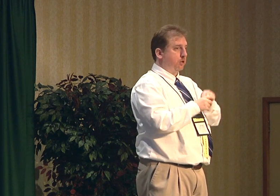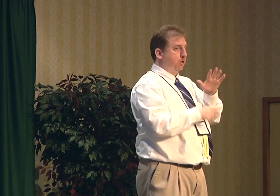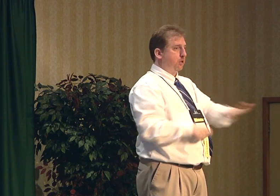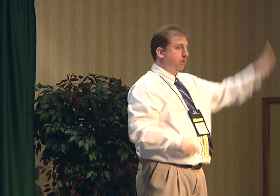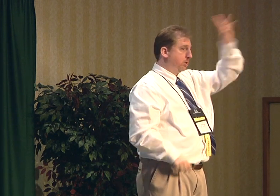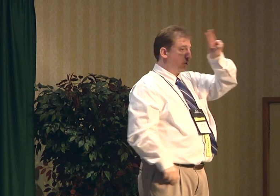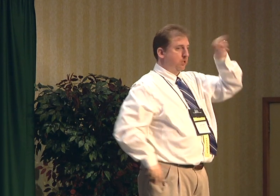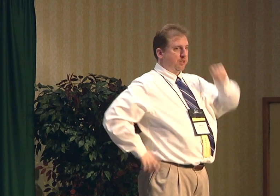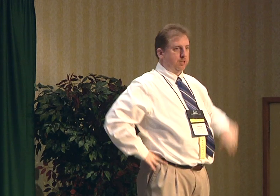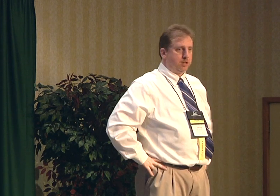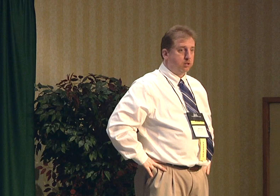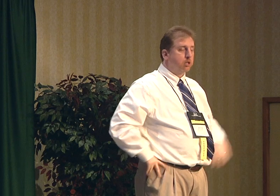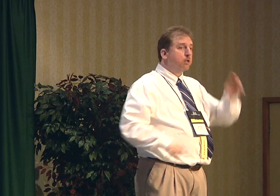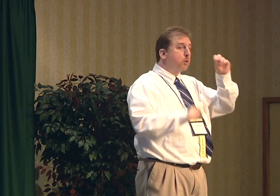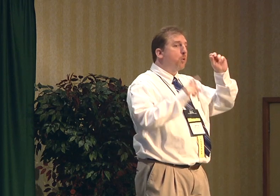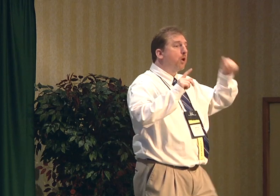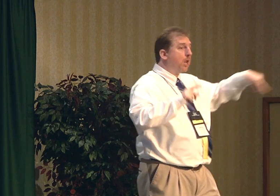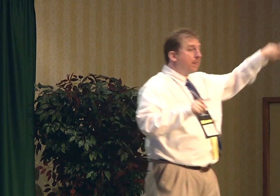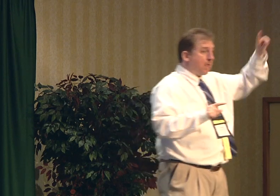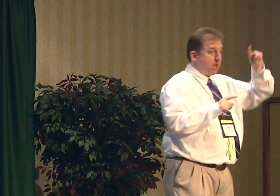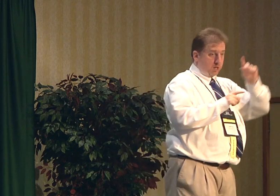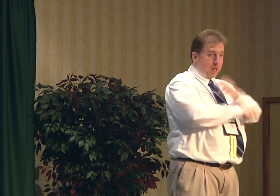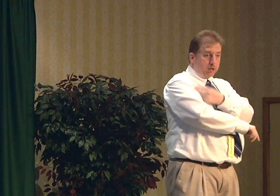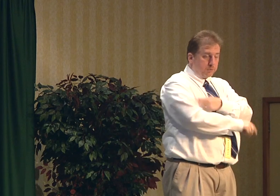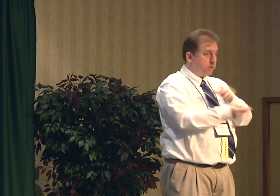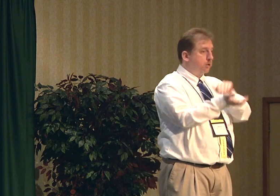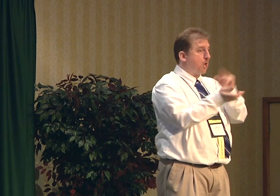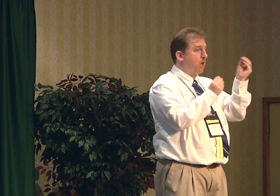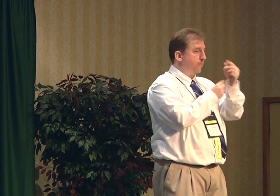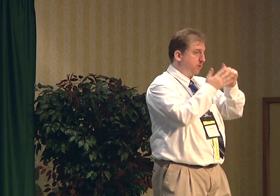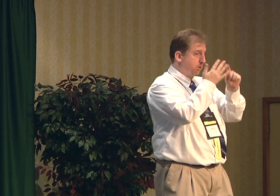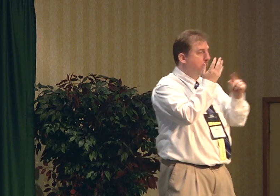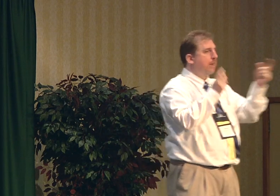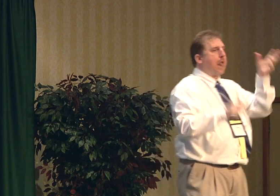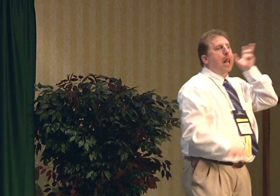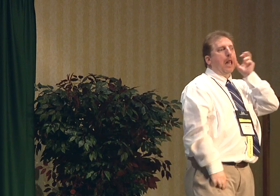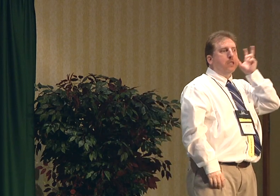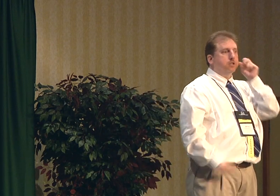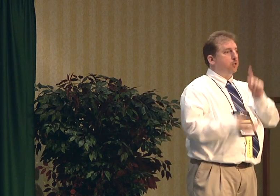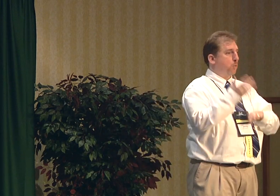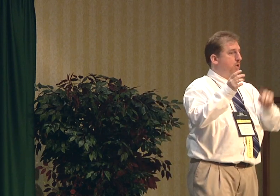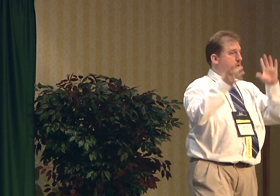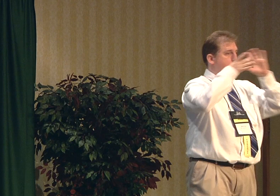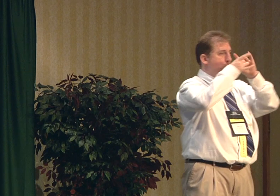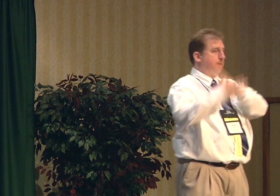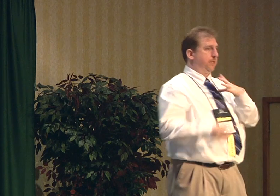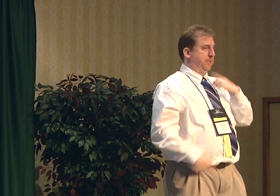20,000 healthcare institutions in the United States. It includes doctor's offices, hospitals,